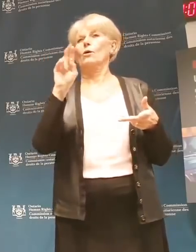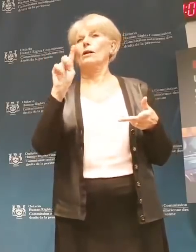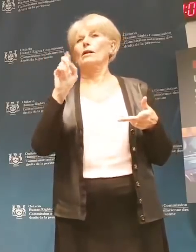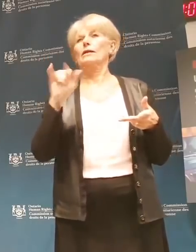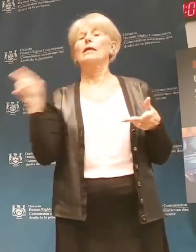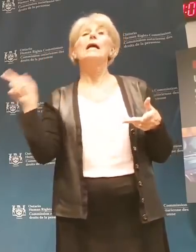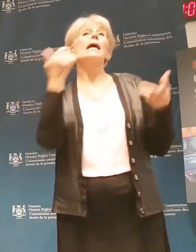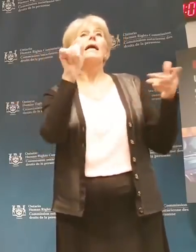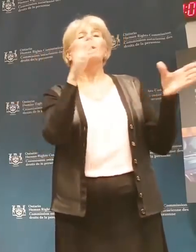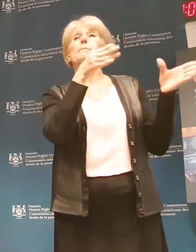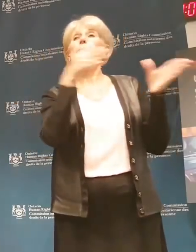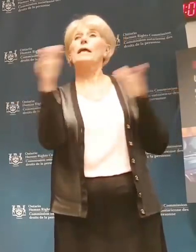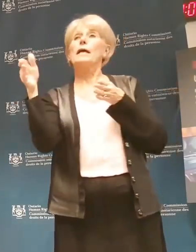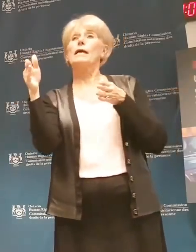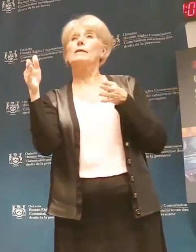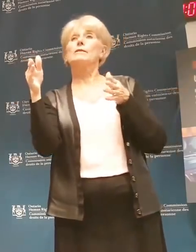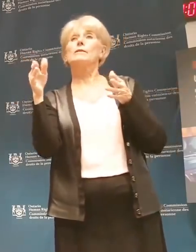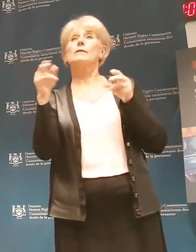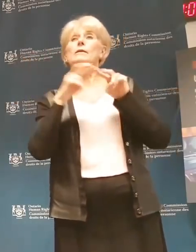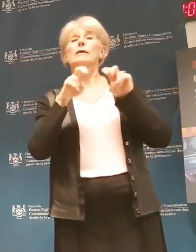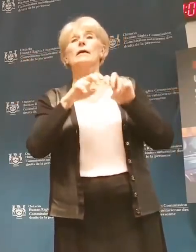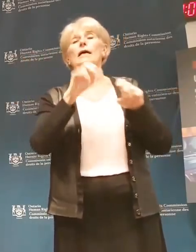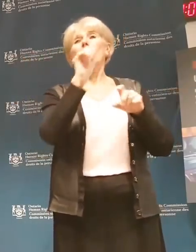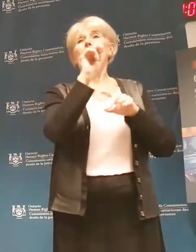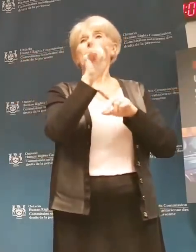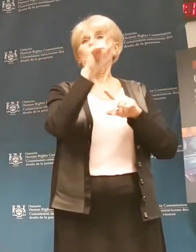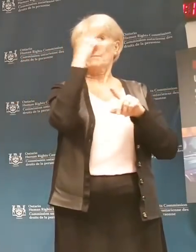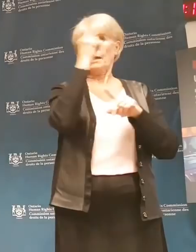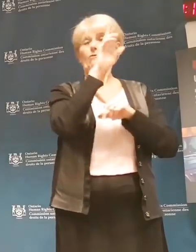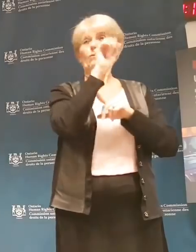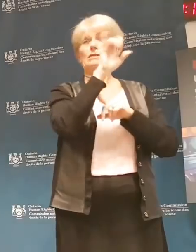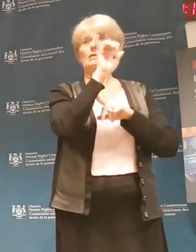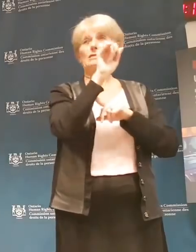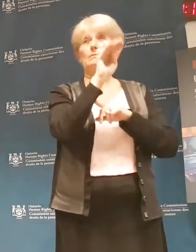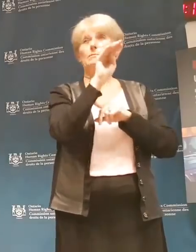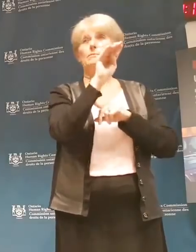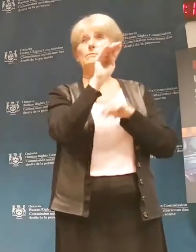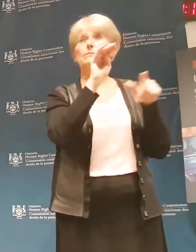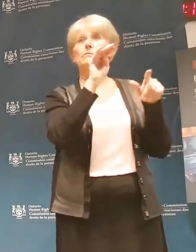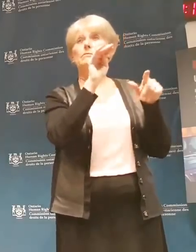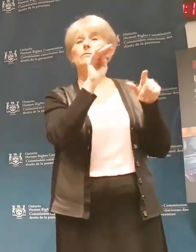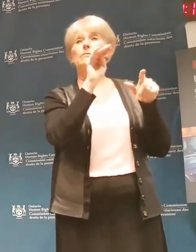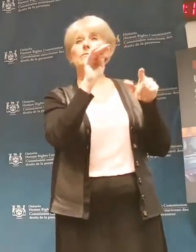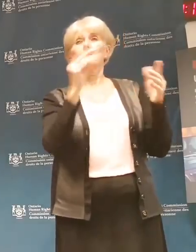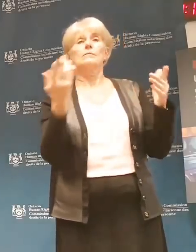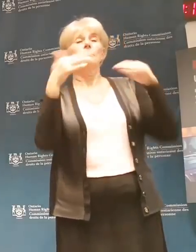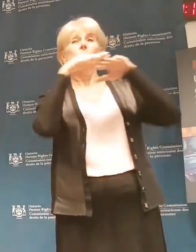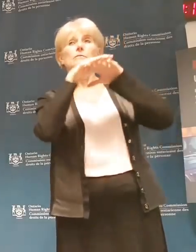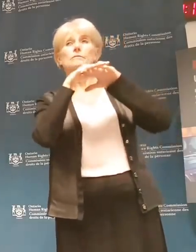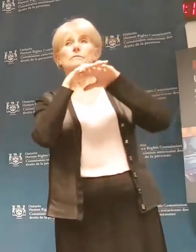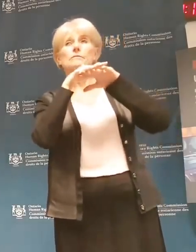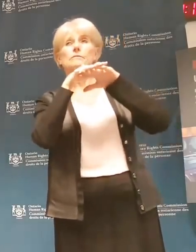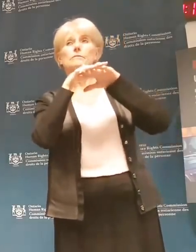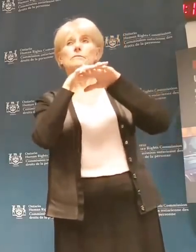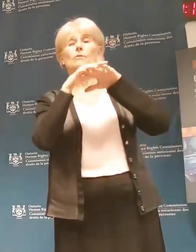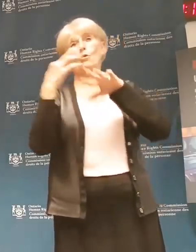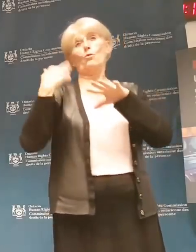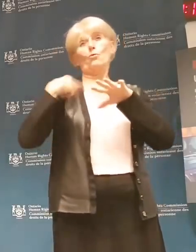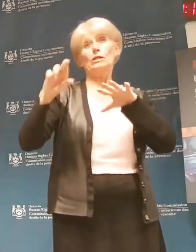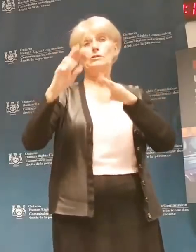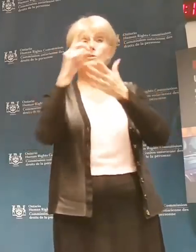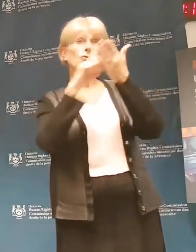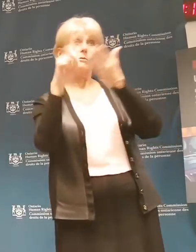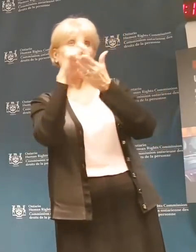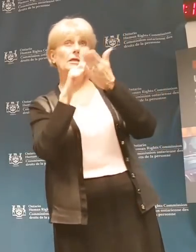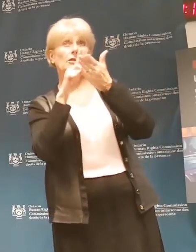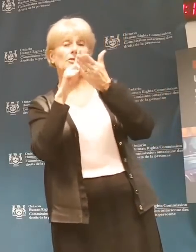any plans to sort of look at the element of anti-black racism and it's sort of intermingling with perhaps religious